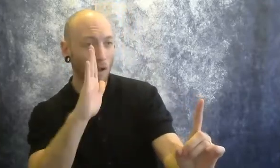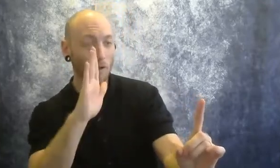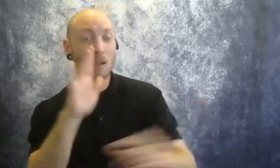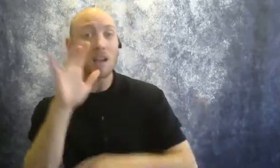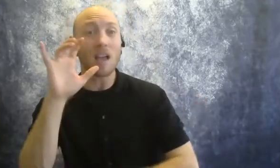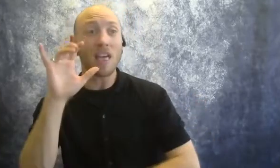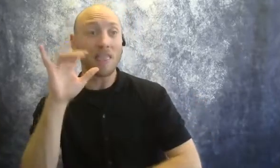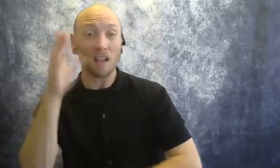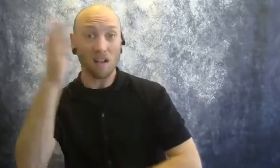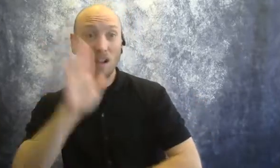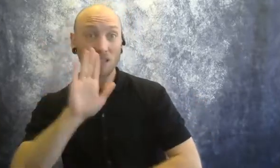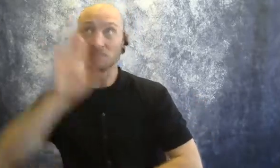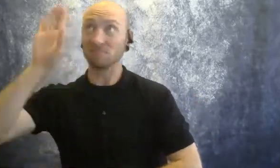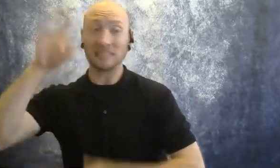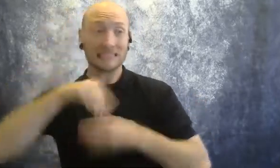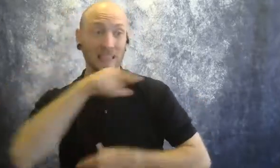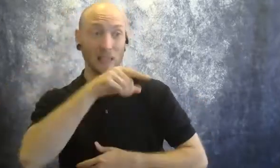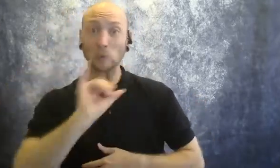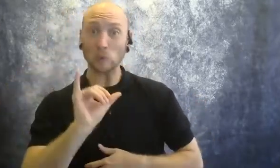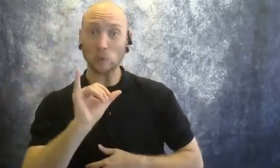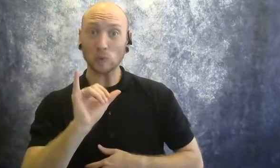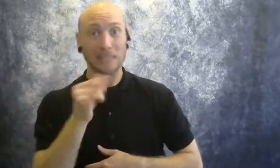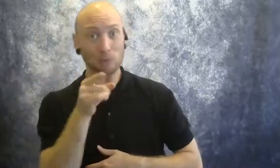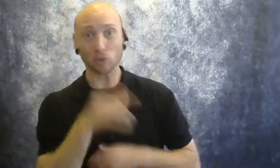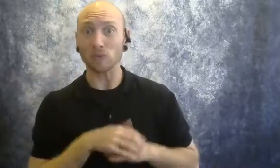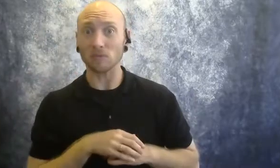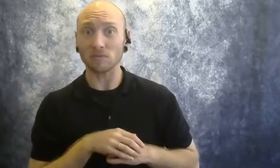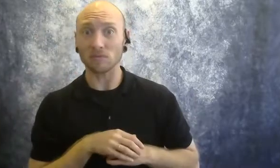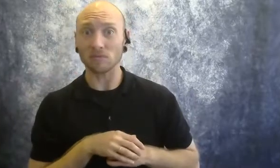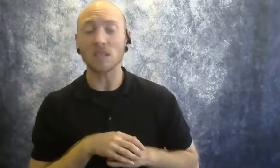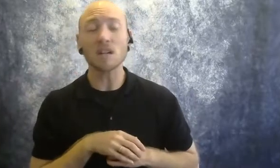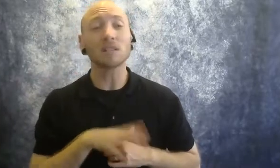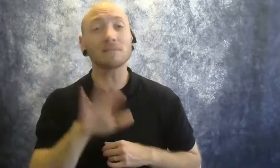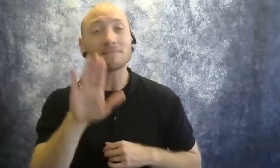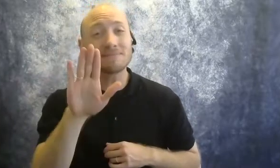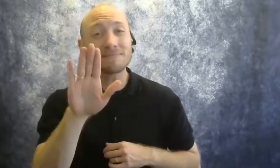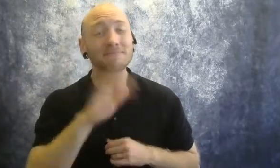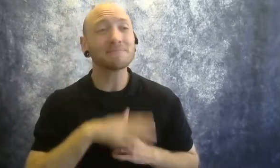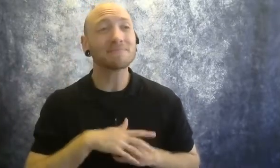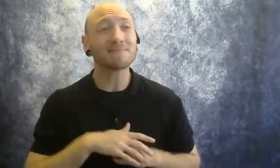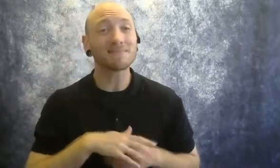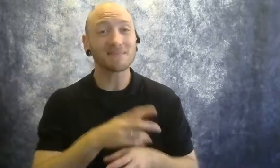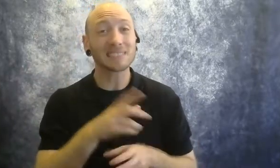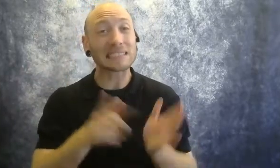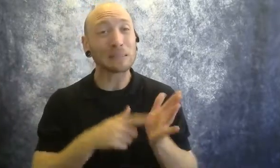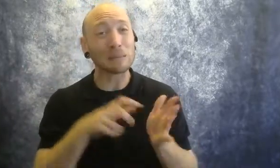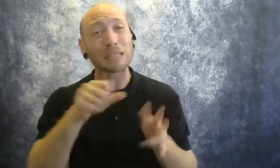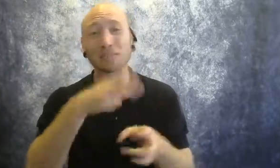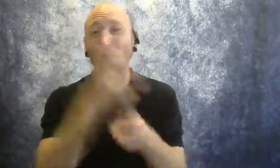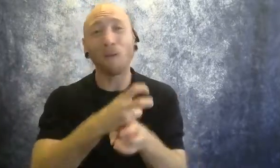the God in that person, because that power is in that person just as much as it is within you. Sometimes